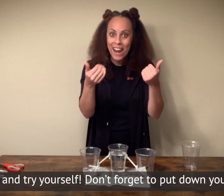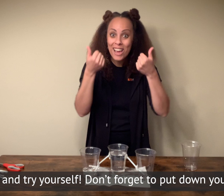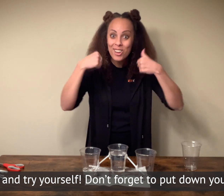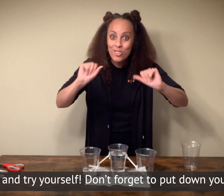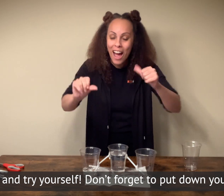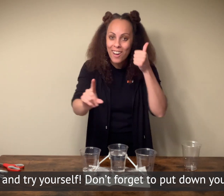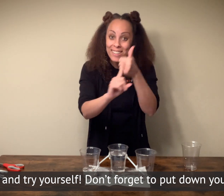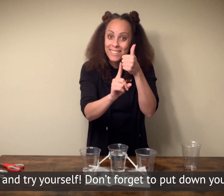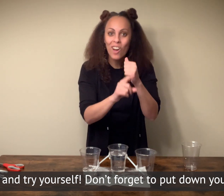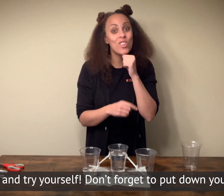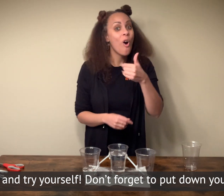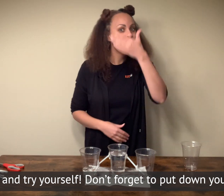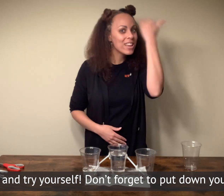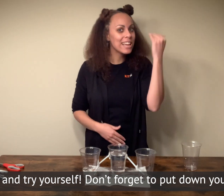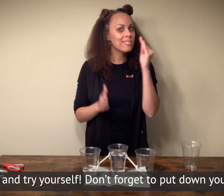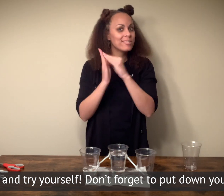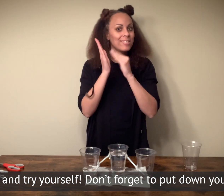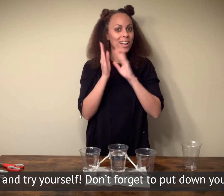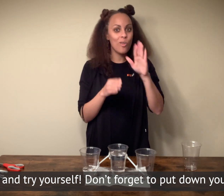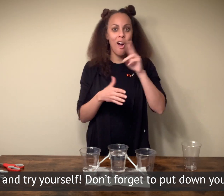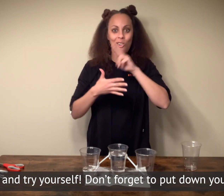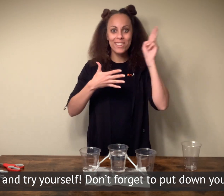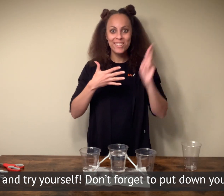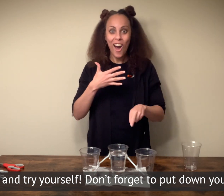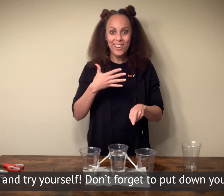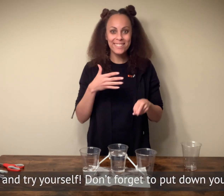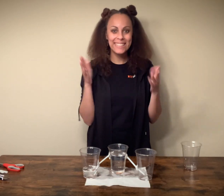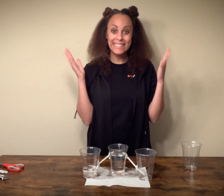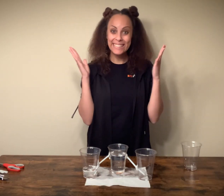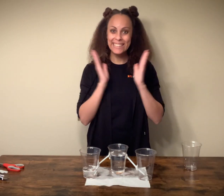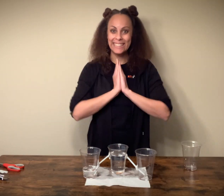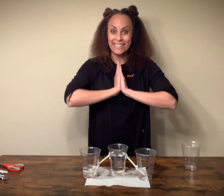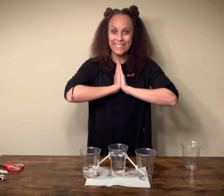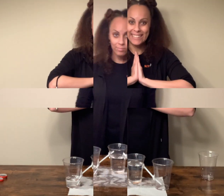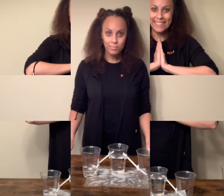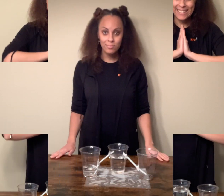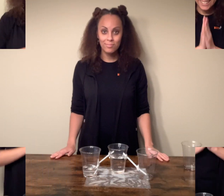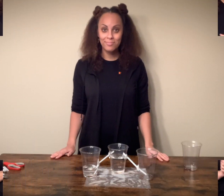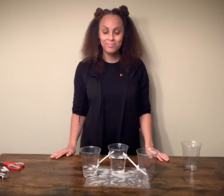Go ahead and try yourself. Don't forget to put down your results.